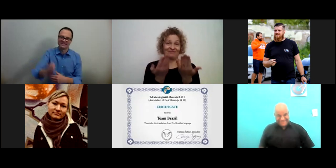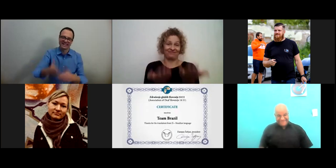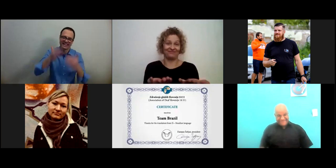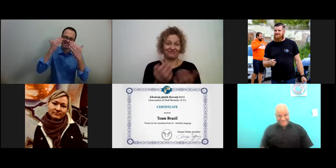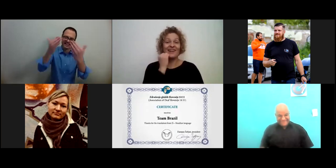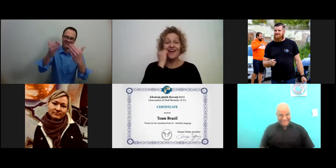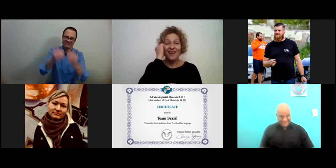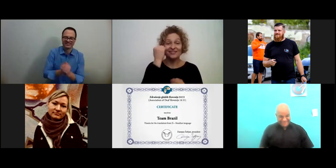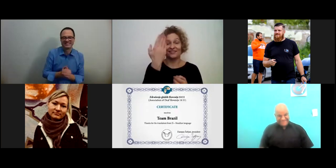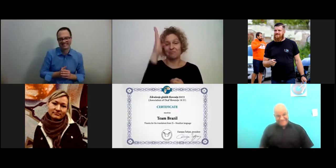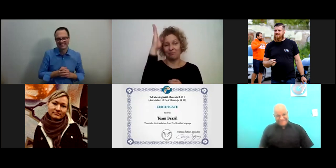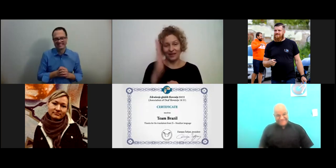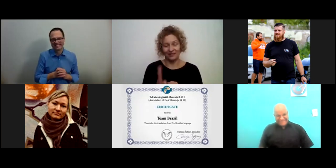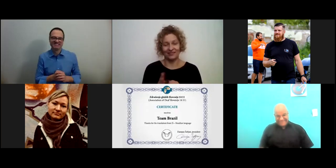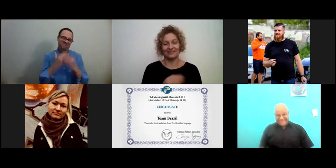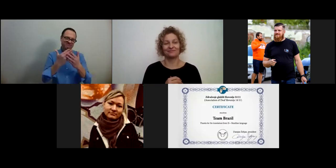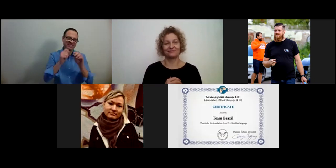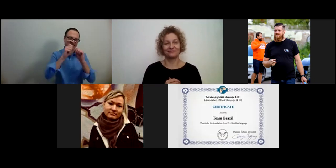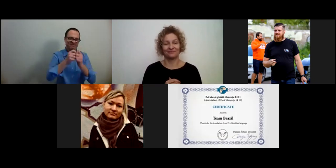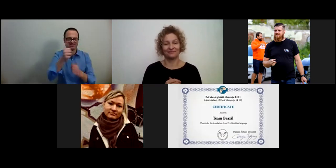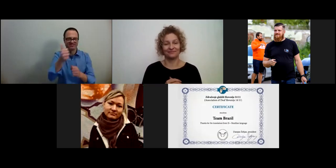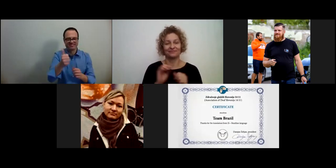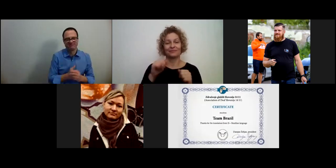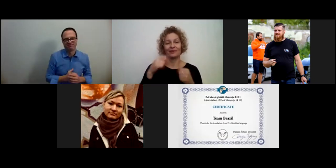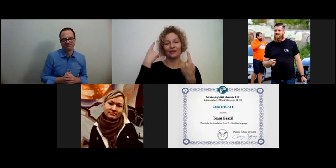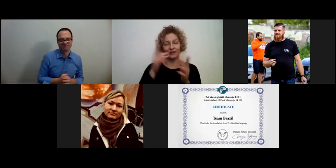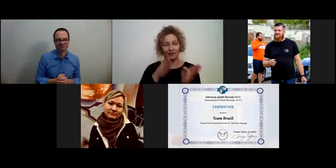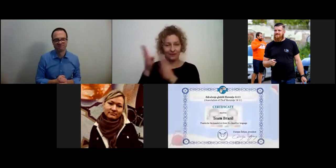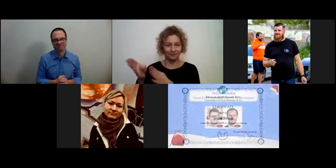conference or something new for the future. This would be great to keep this going.